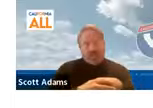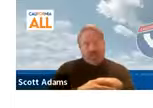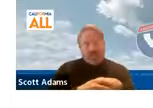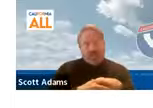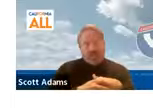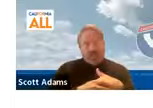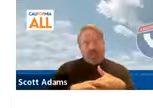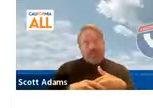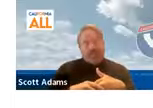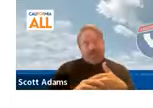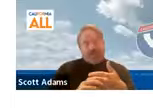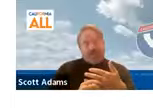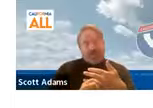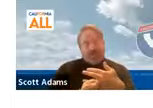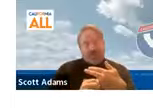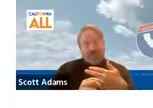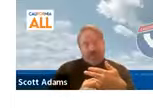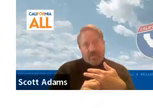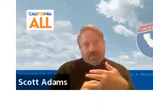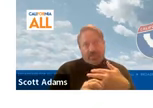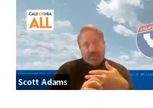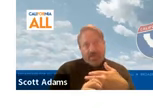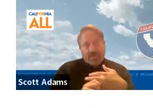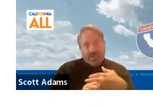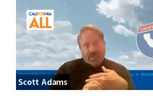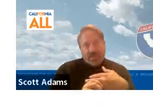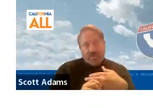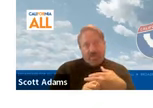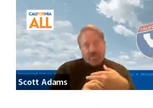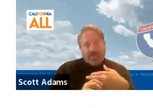we'll you know, keep in mind the request about the LMS